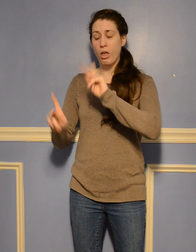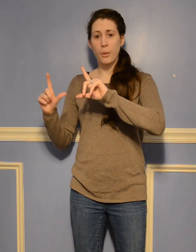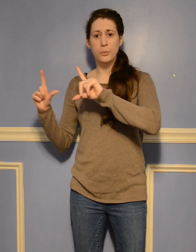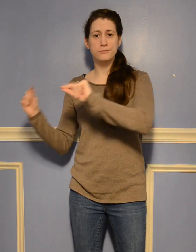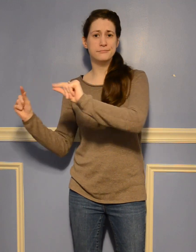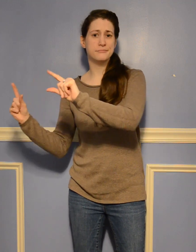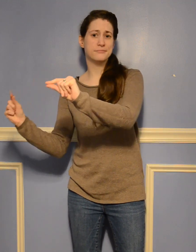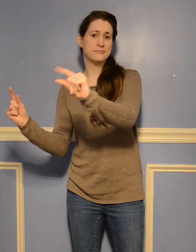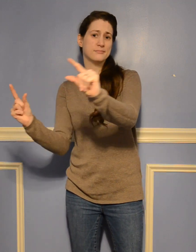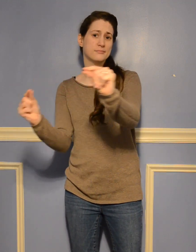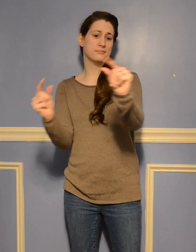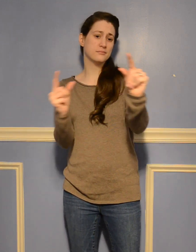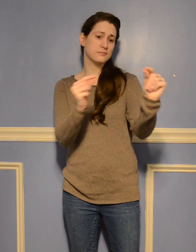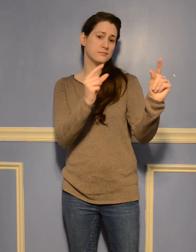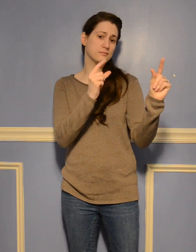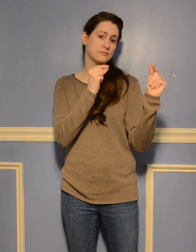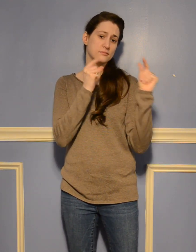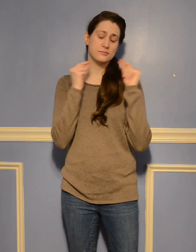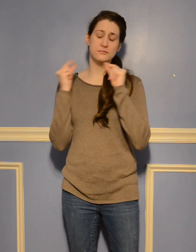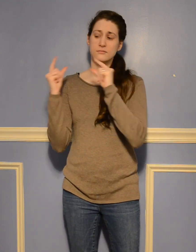They can say it all sounds crazy.